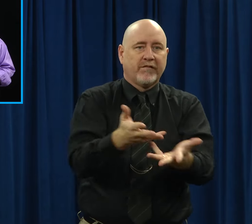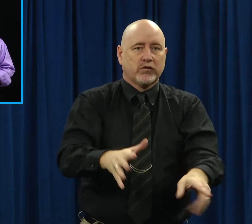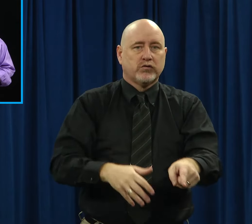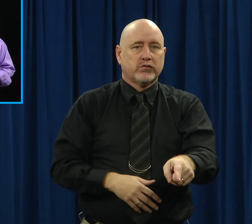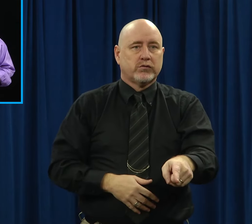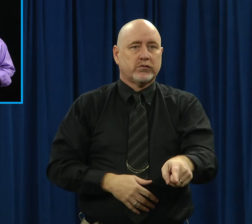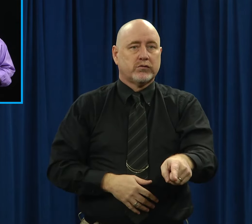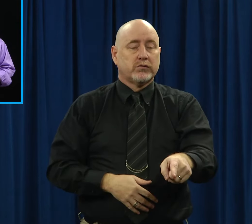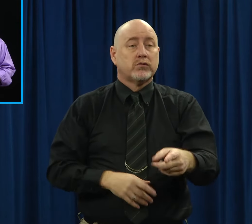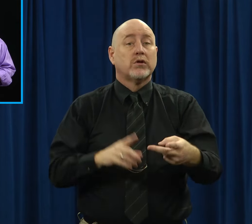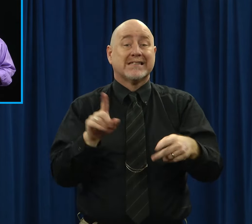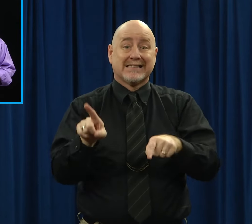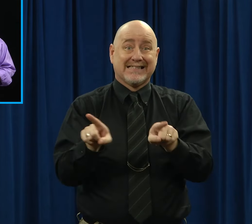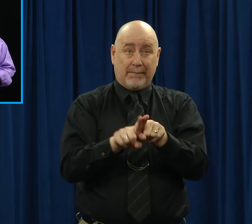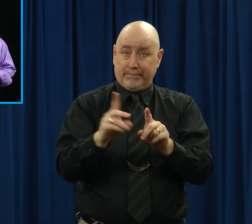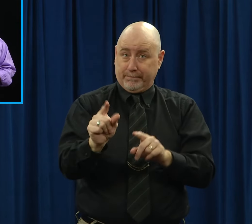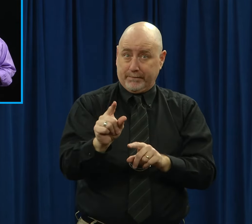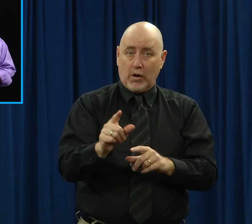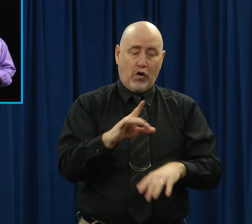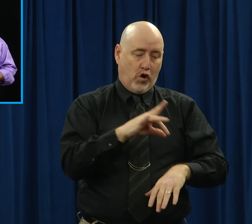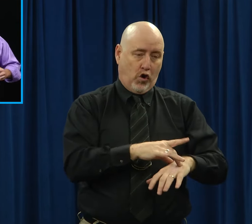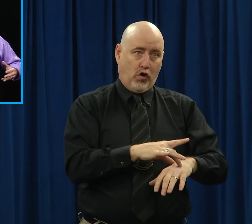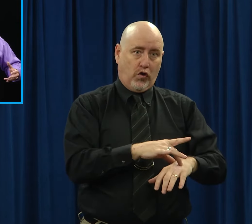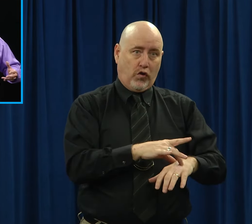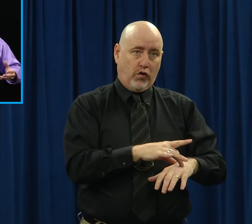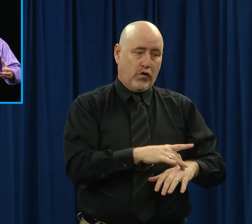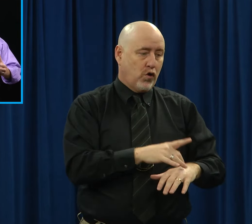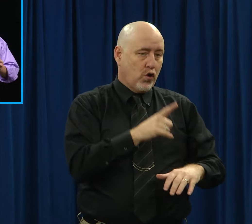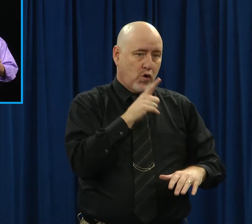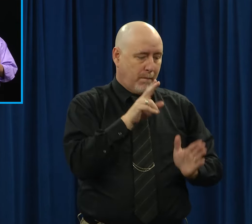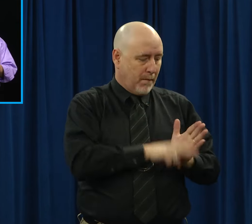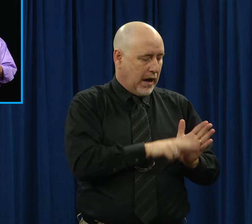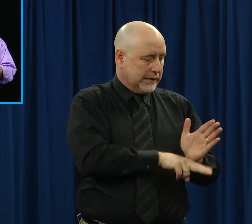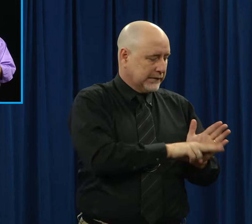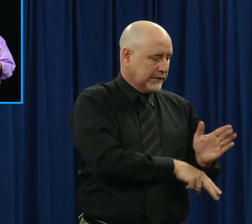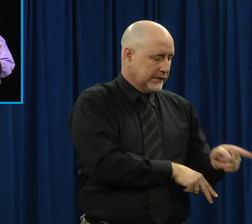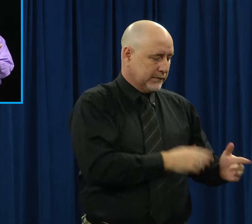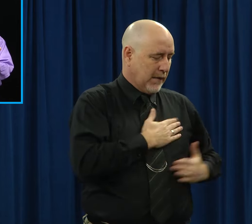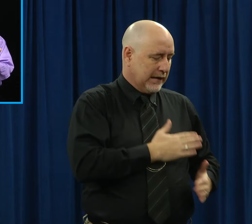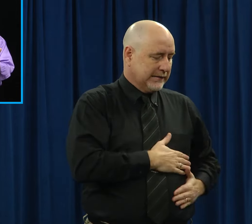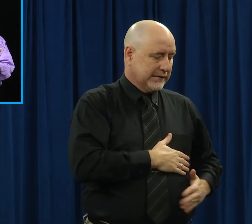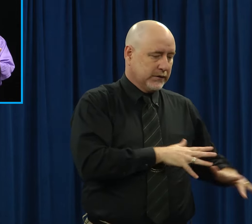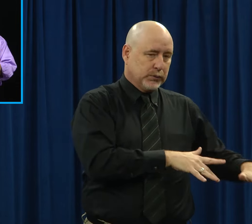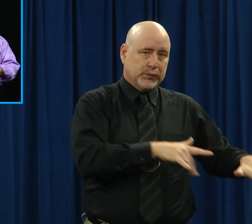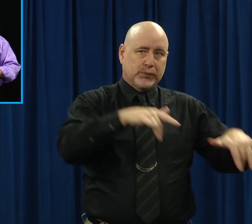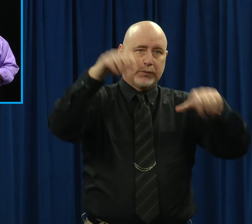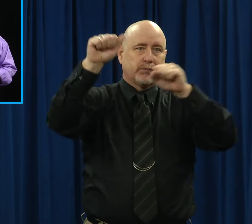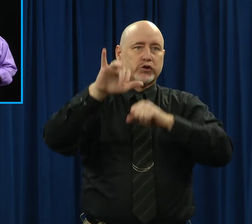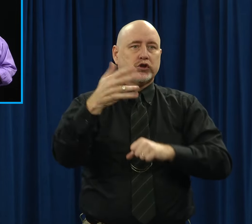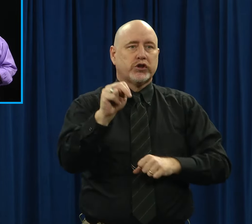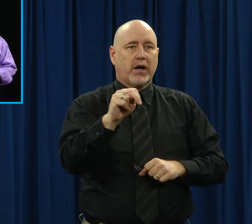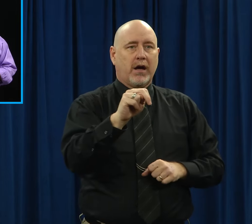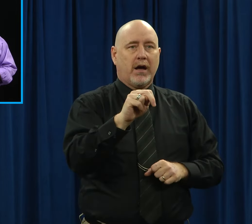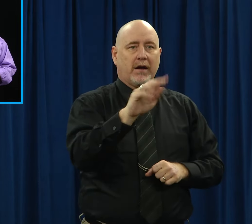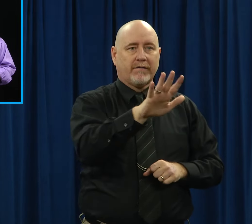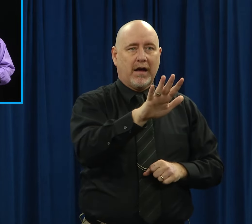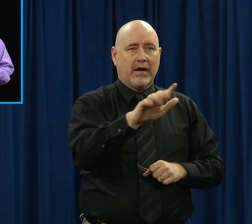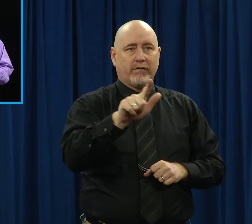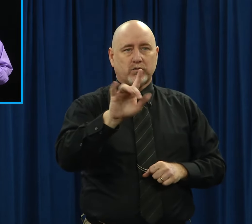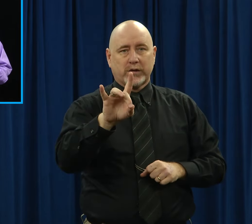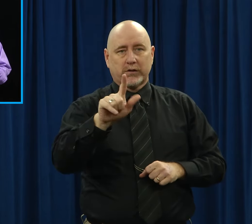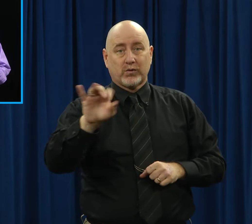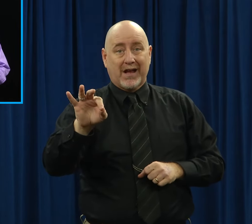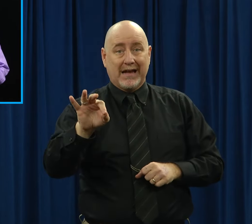will cease to exist. Also on that day, the earth is going to give up the bodies. John 5:28